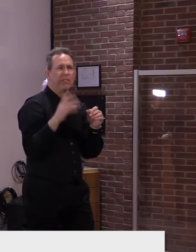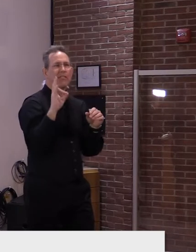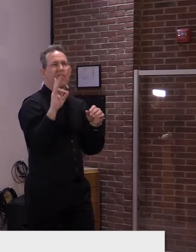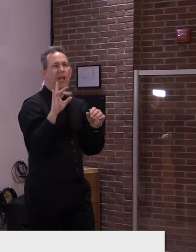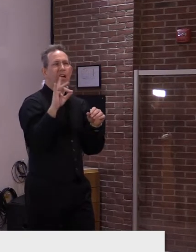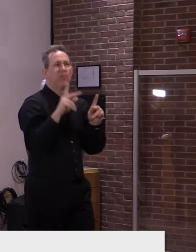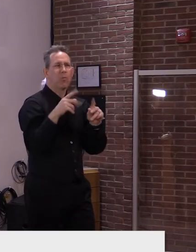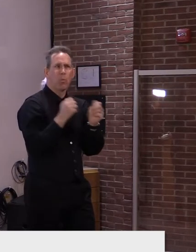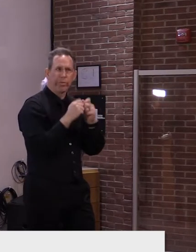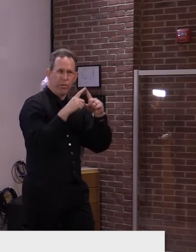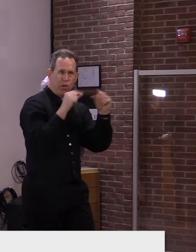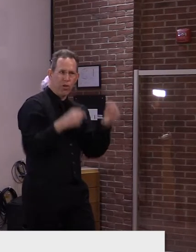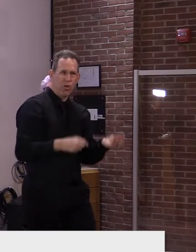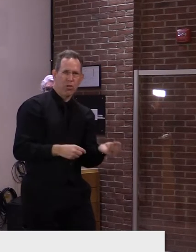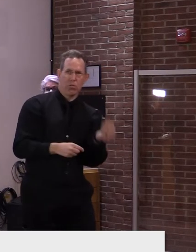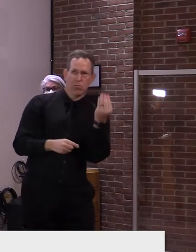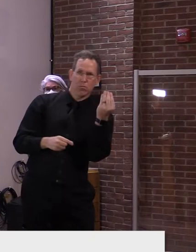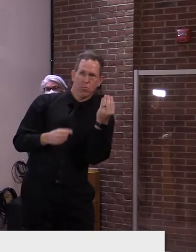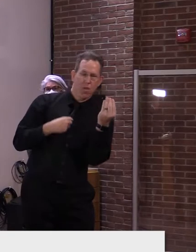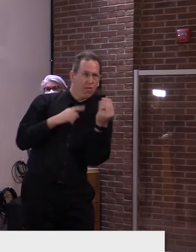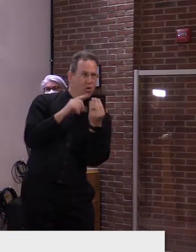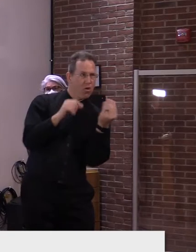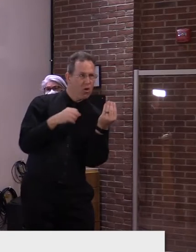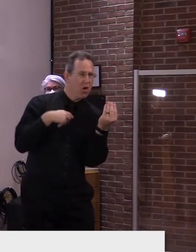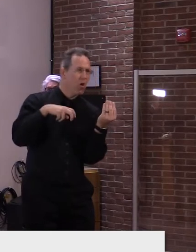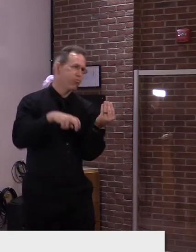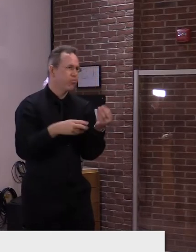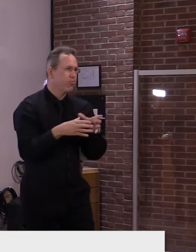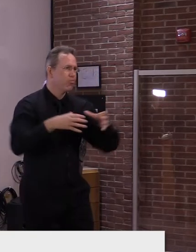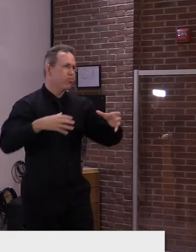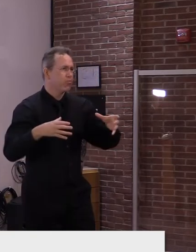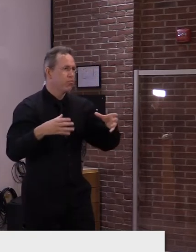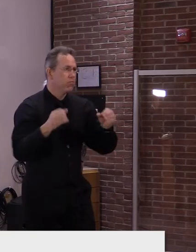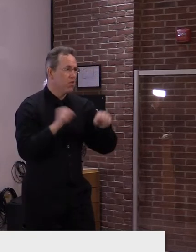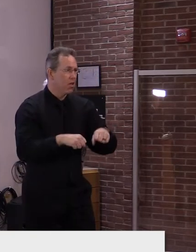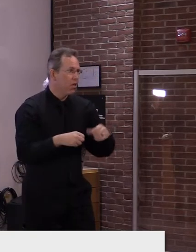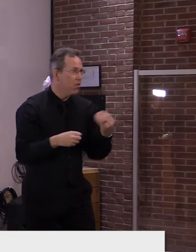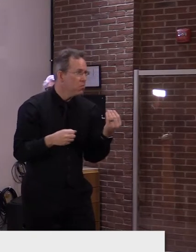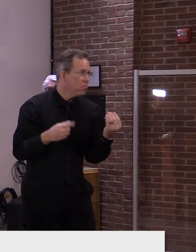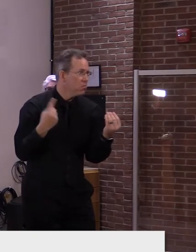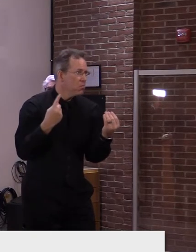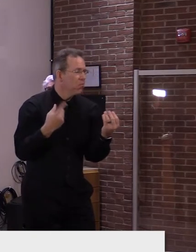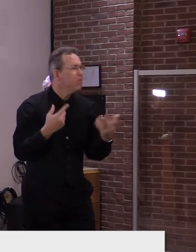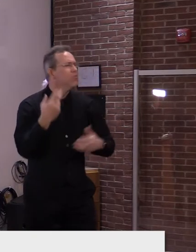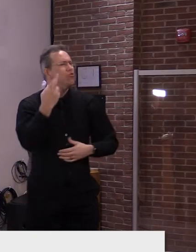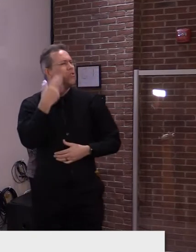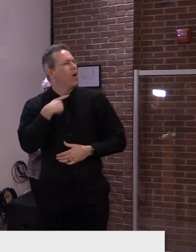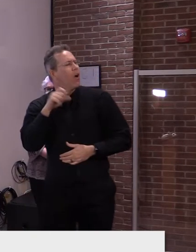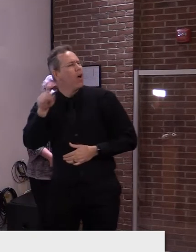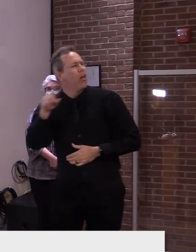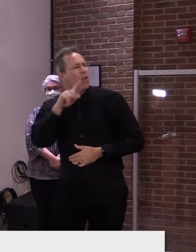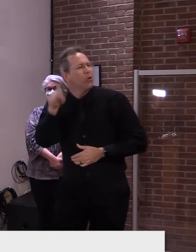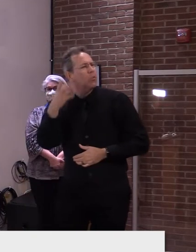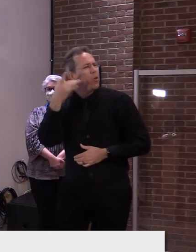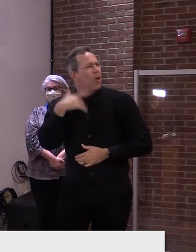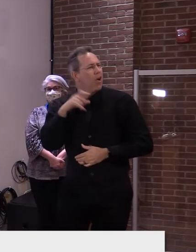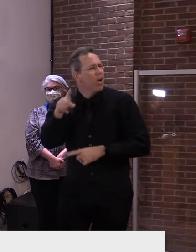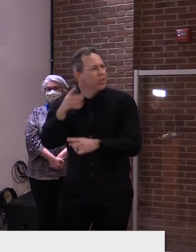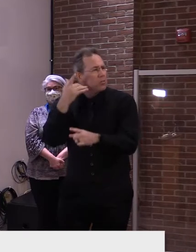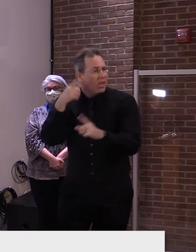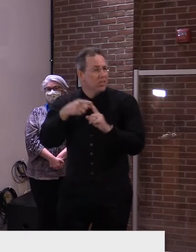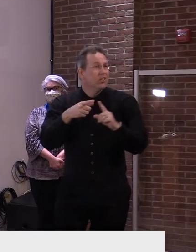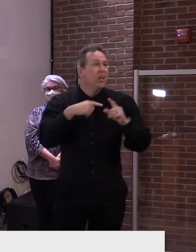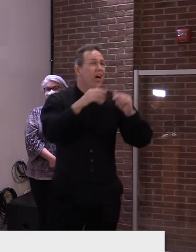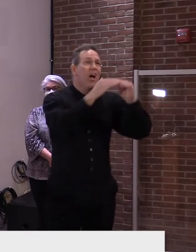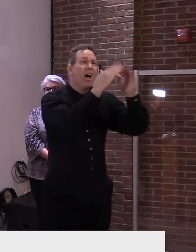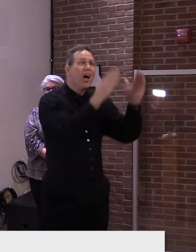from the perception that the rules for gathering in homes has been relaxed a lot and may